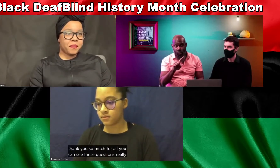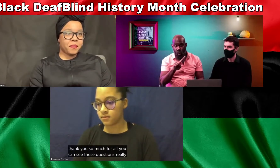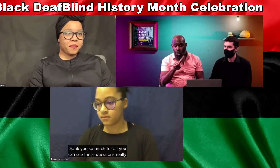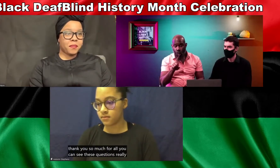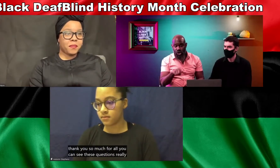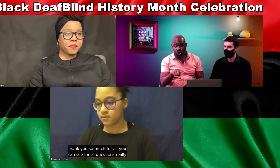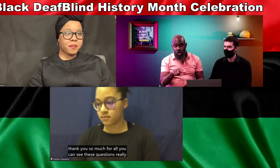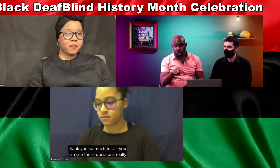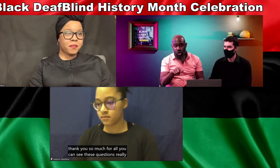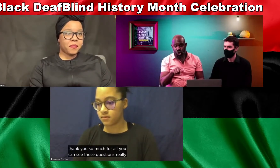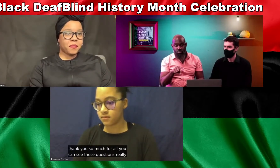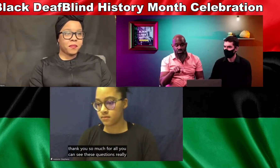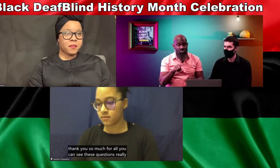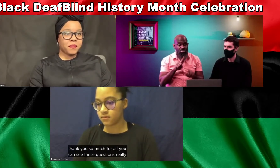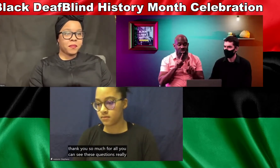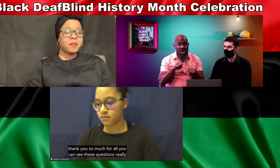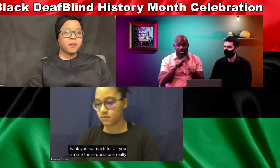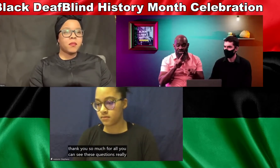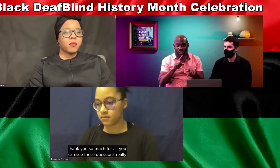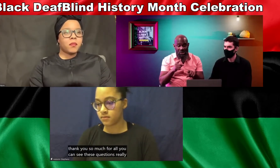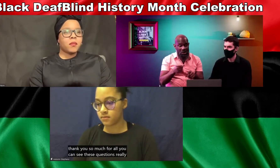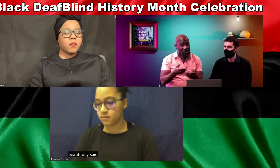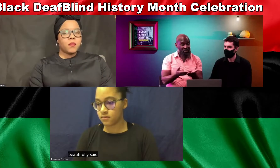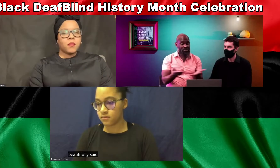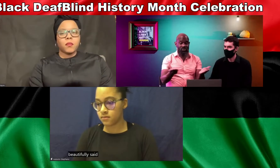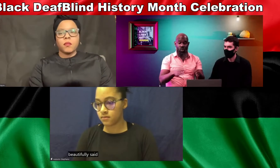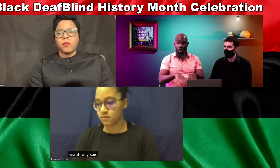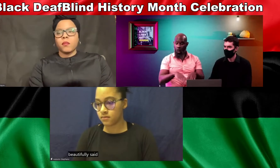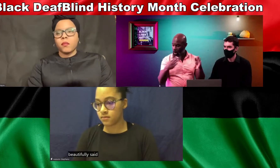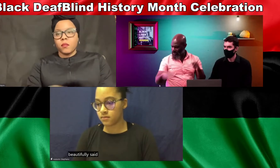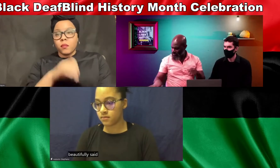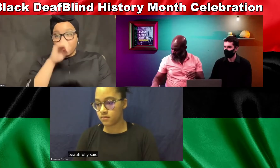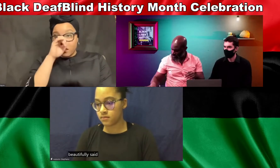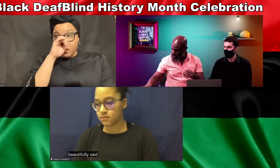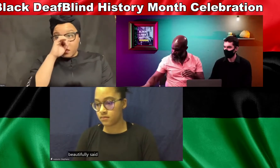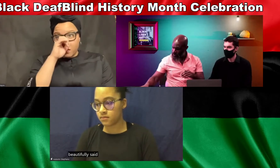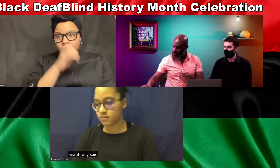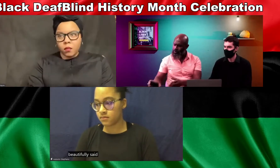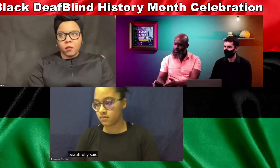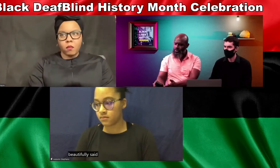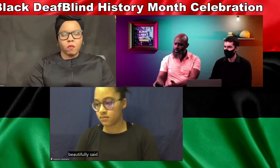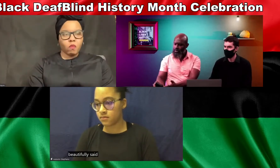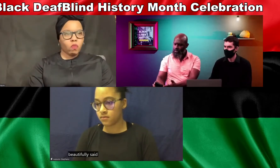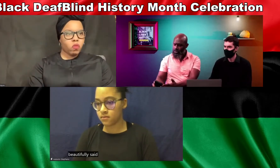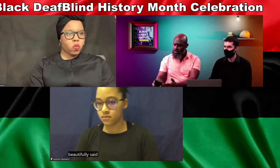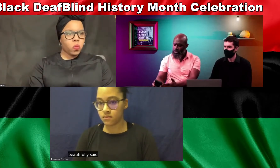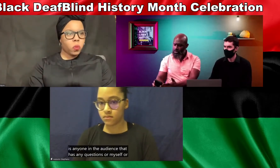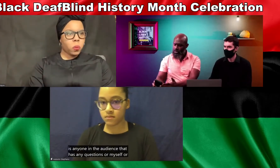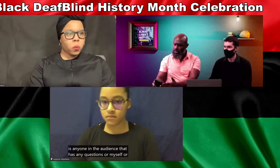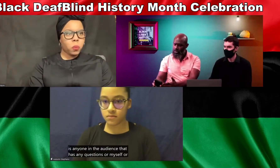there's anyone in the audience that has any questions for myself or Ashley and Autumn,